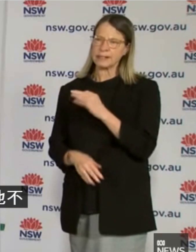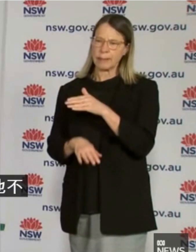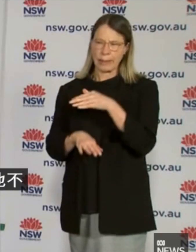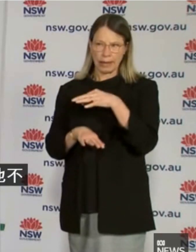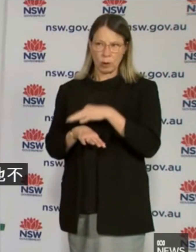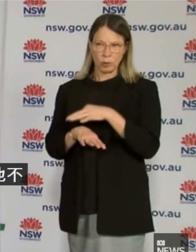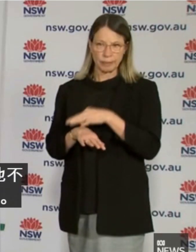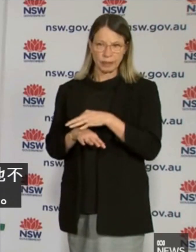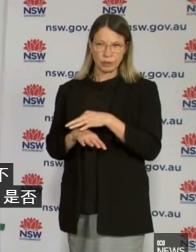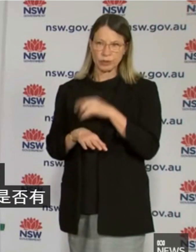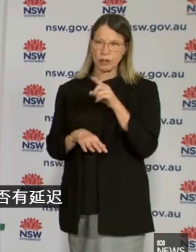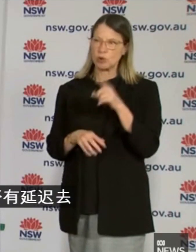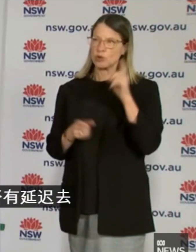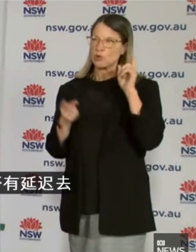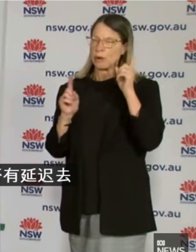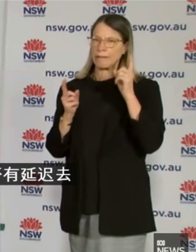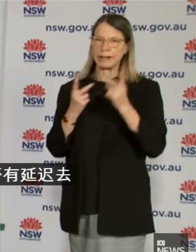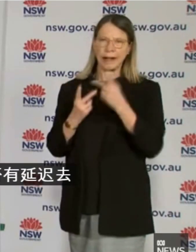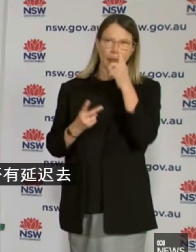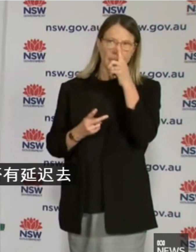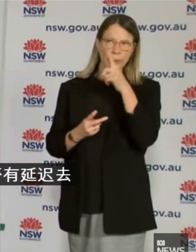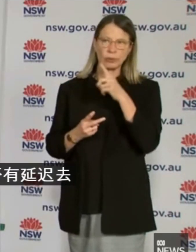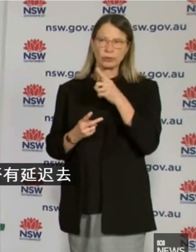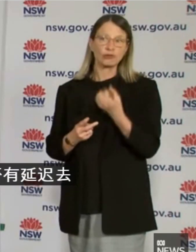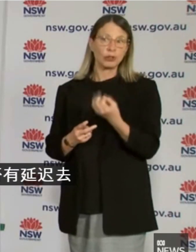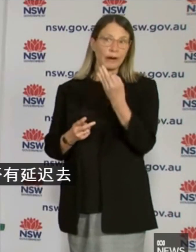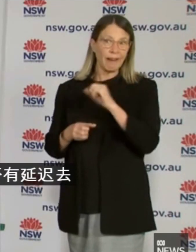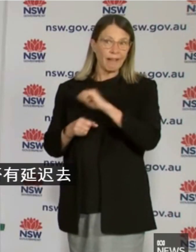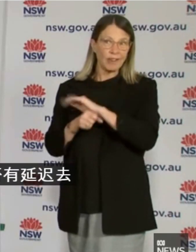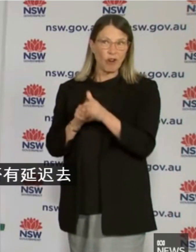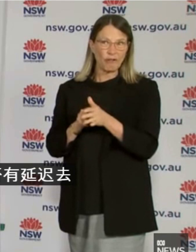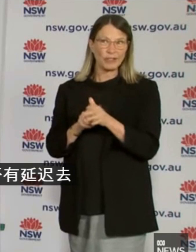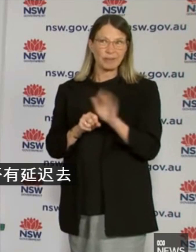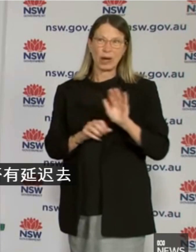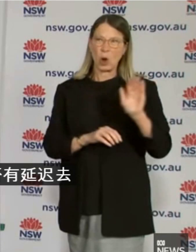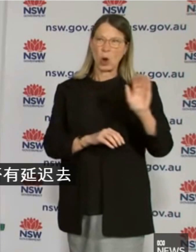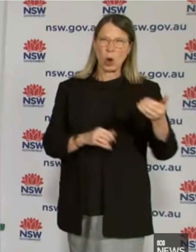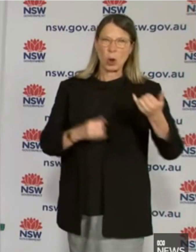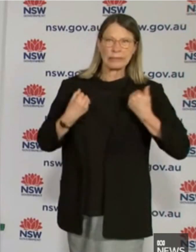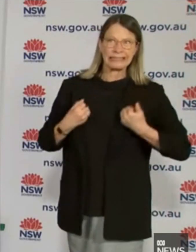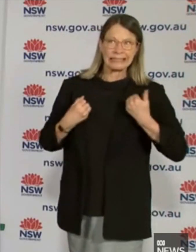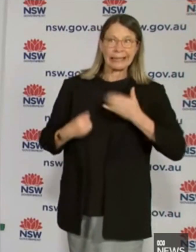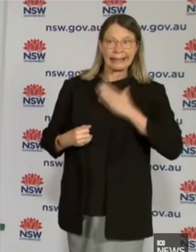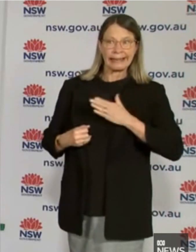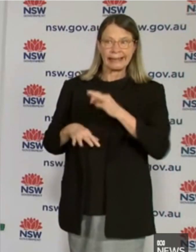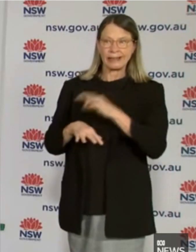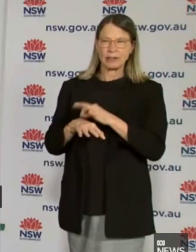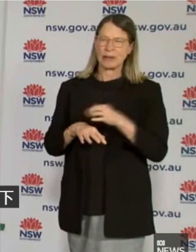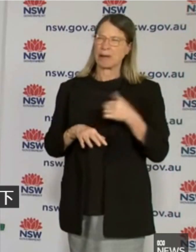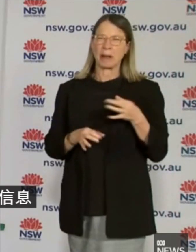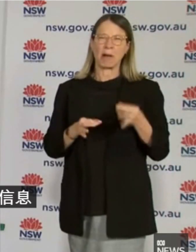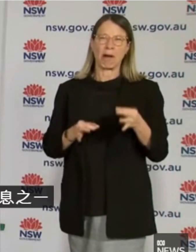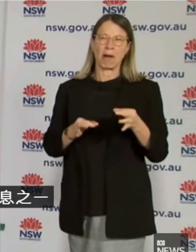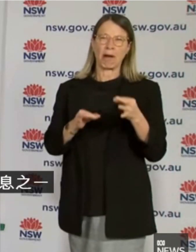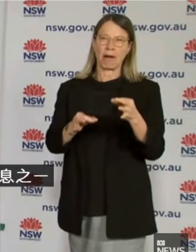issues, not COVID-19, are going to delay going to hospital and get sicker at home and present with a rate? Yes, look, one